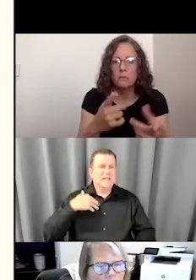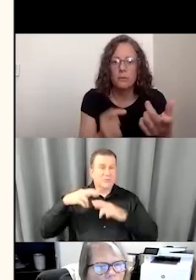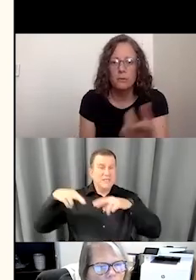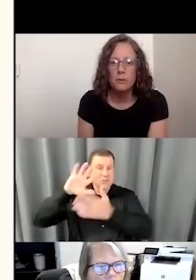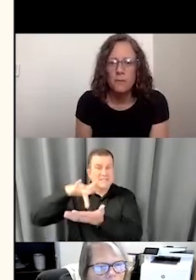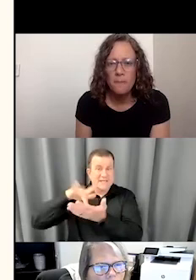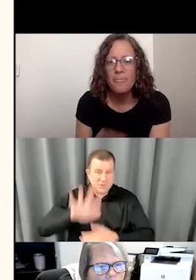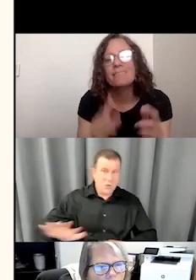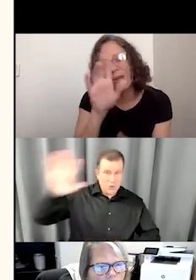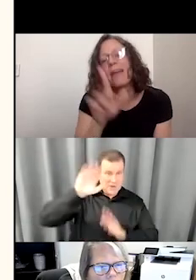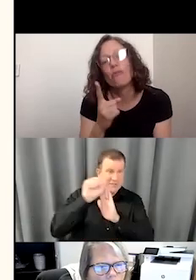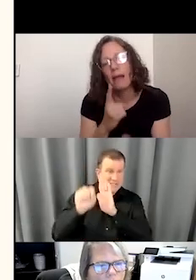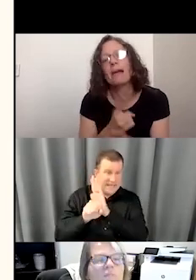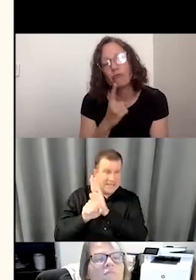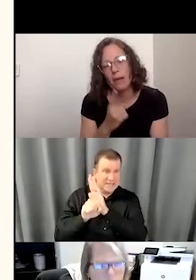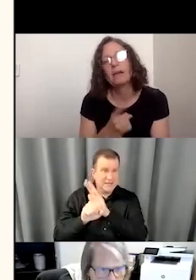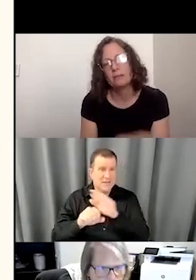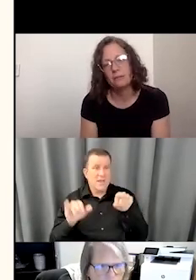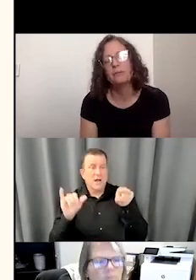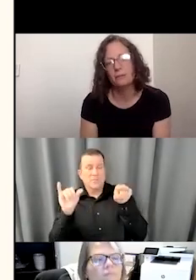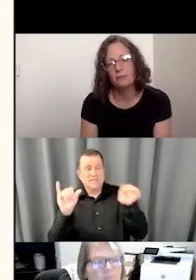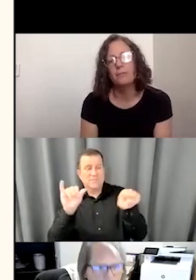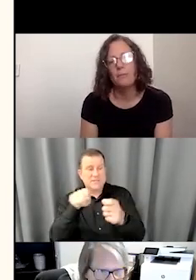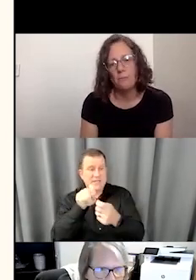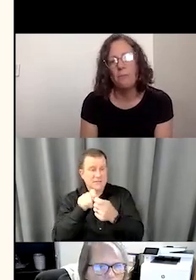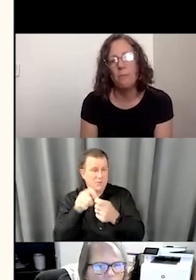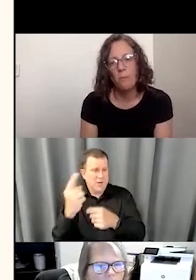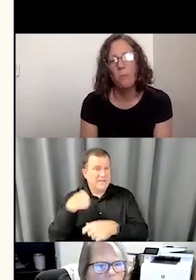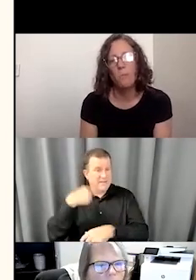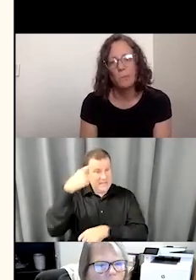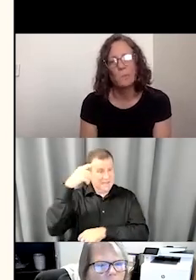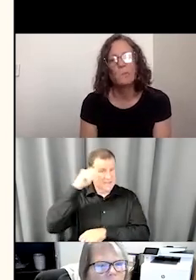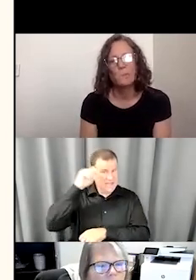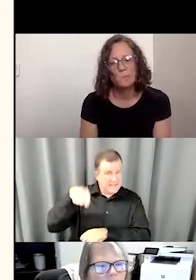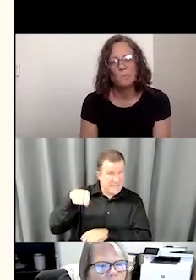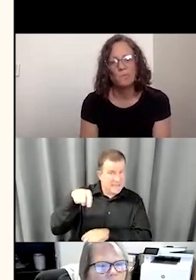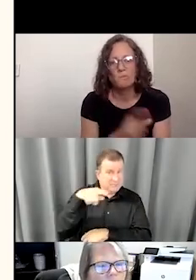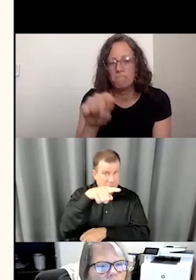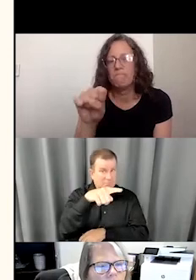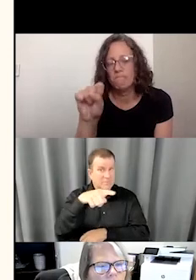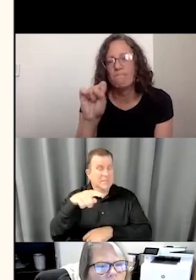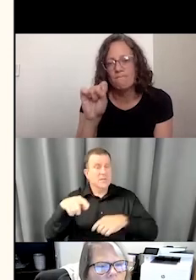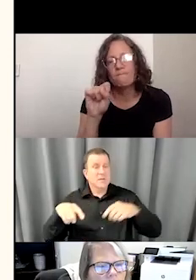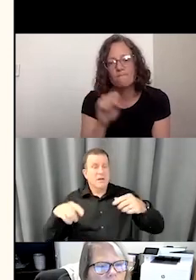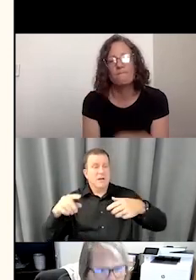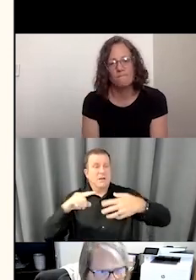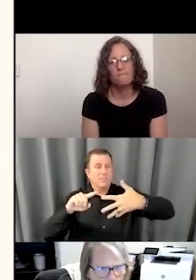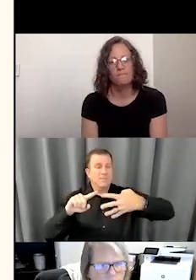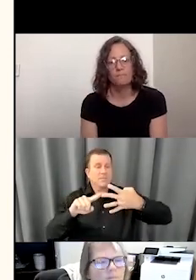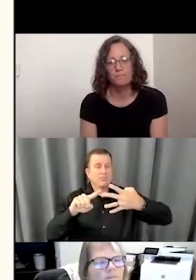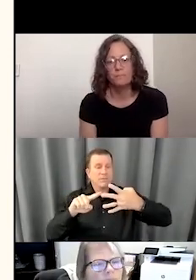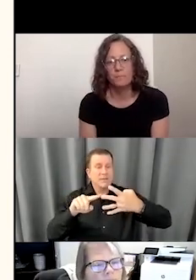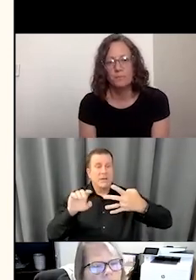AIDB has regional centers all around the state. This particular one, I think, is Talladega.